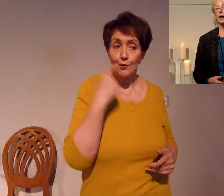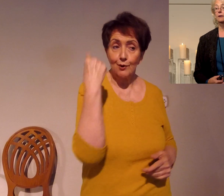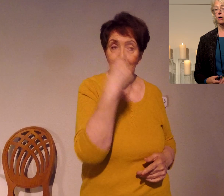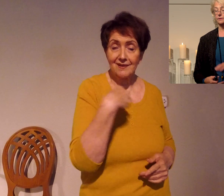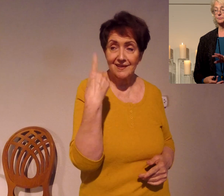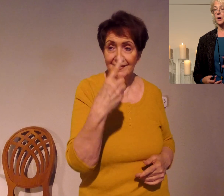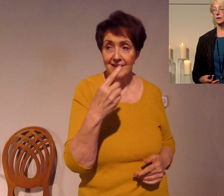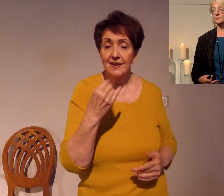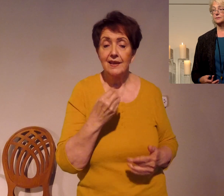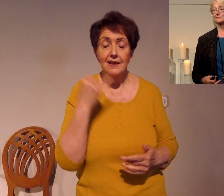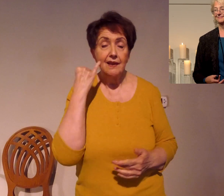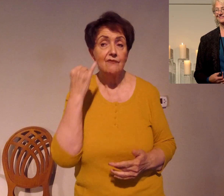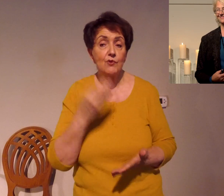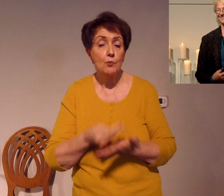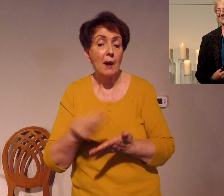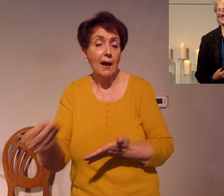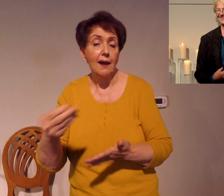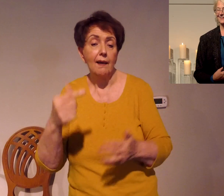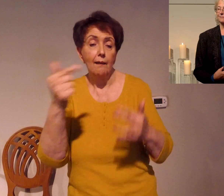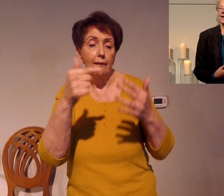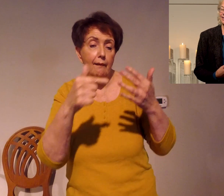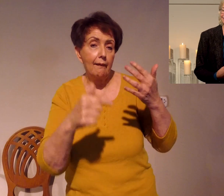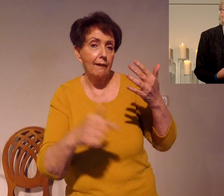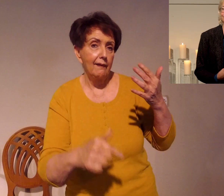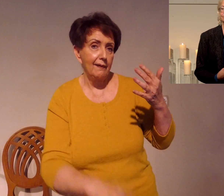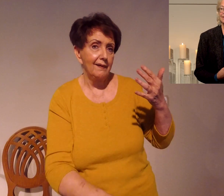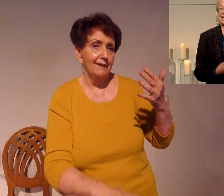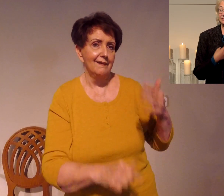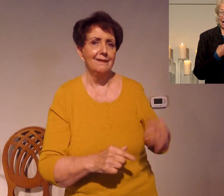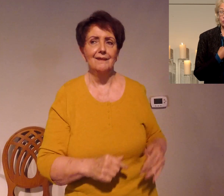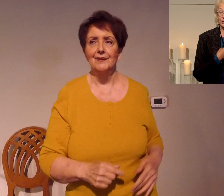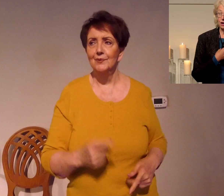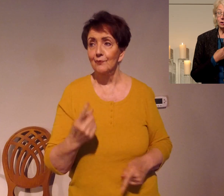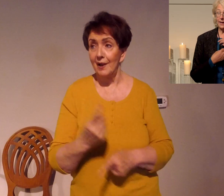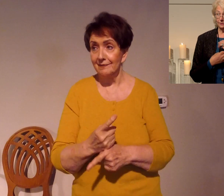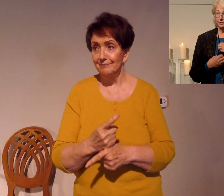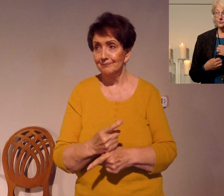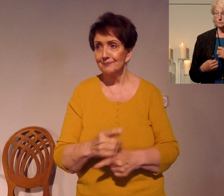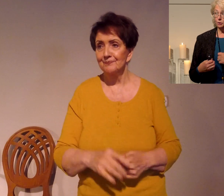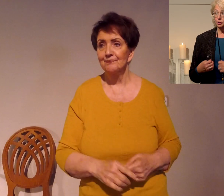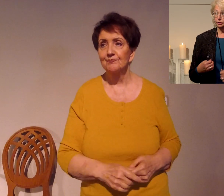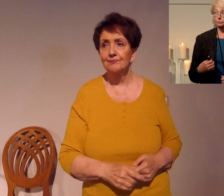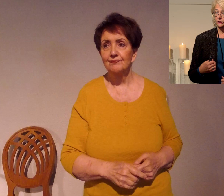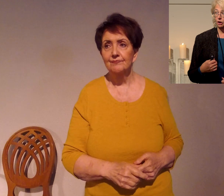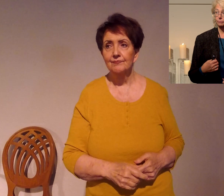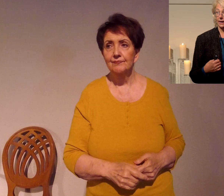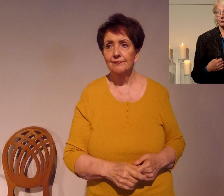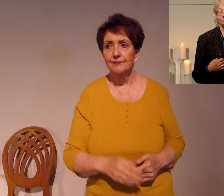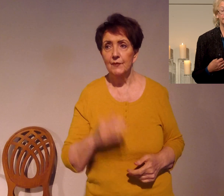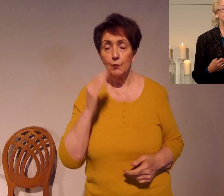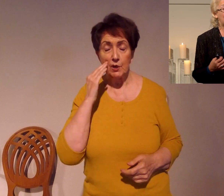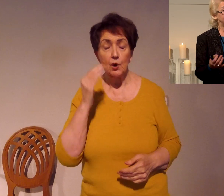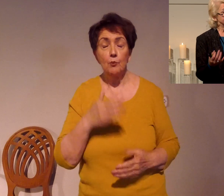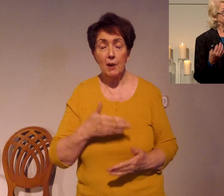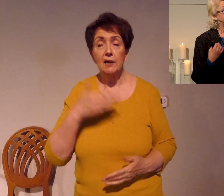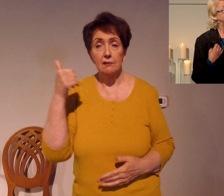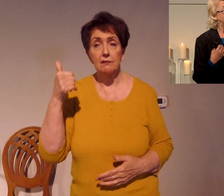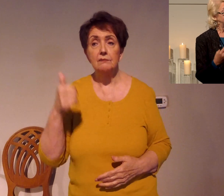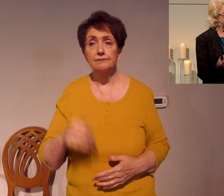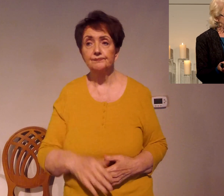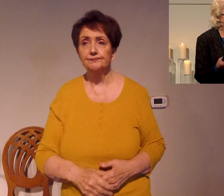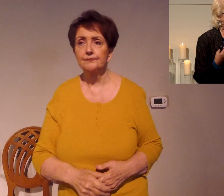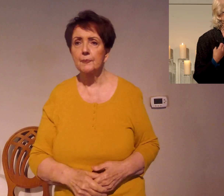if you buy all these products. Right? And now we know better, spiritually we know better, but that is